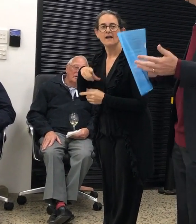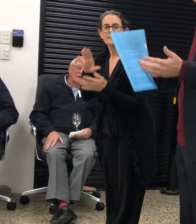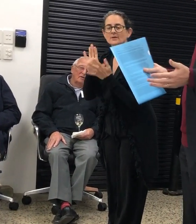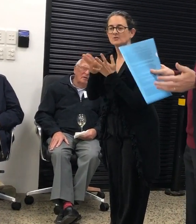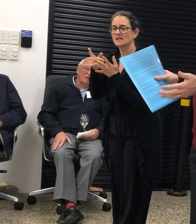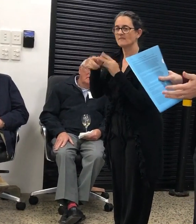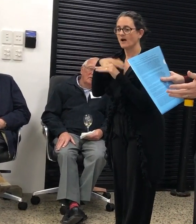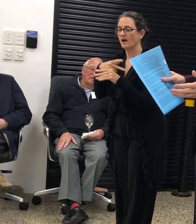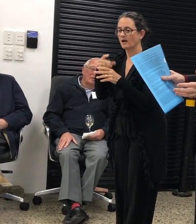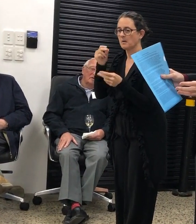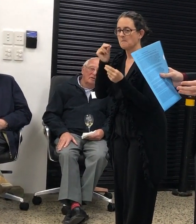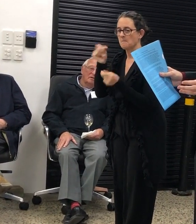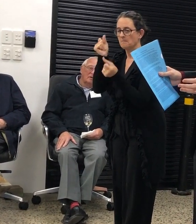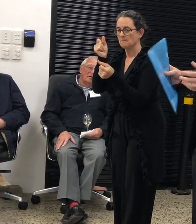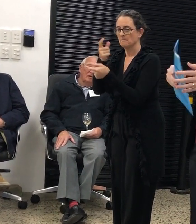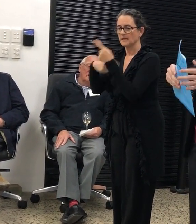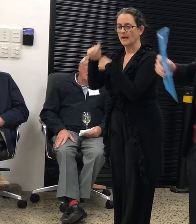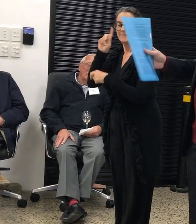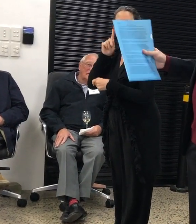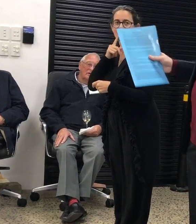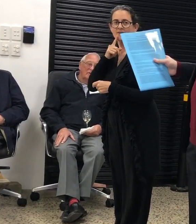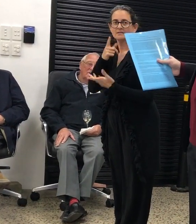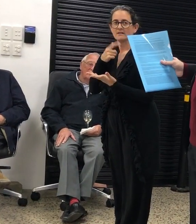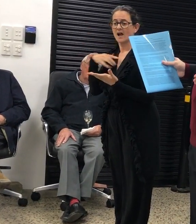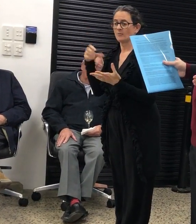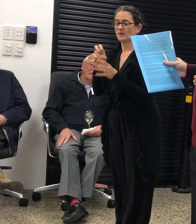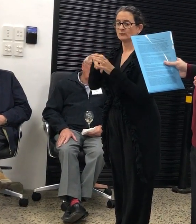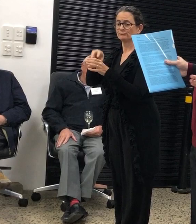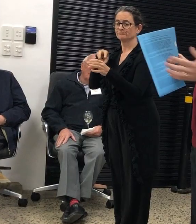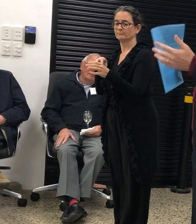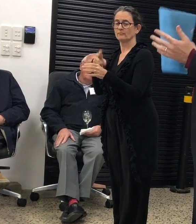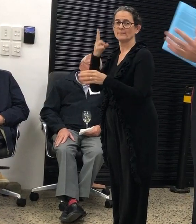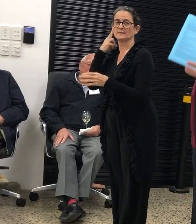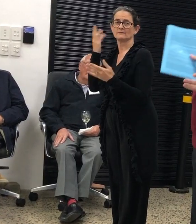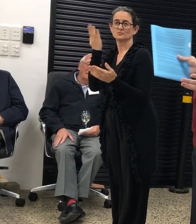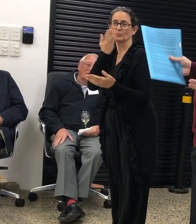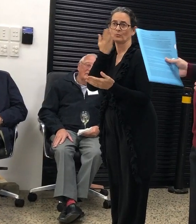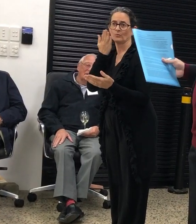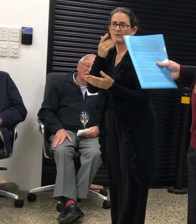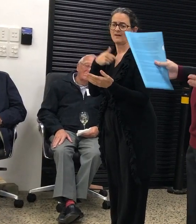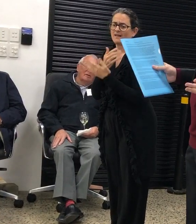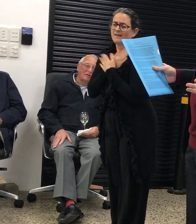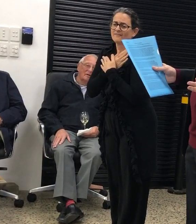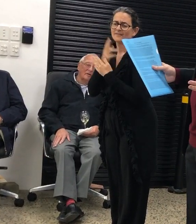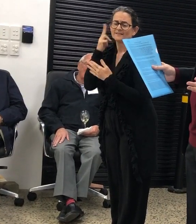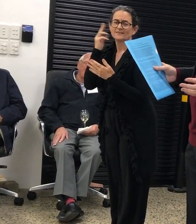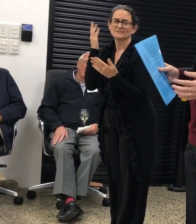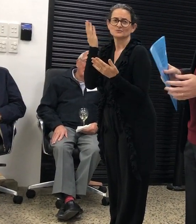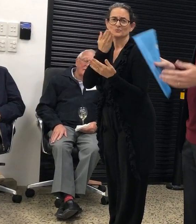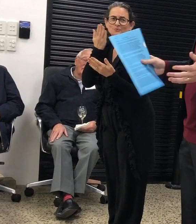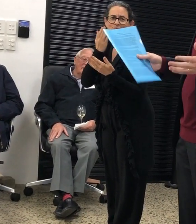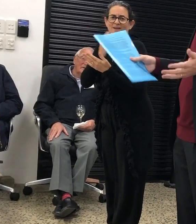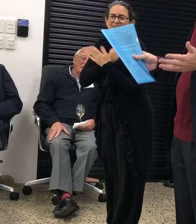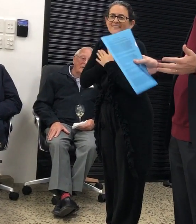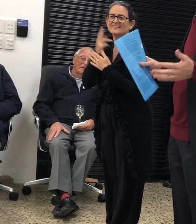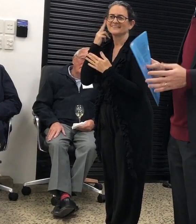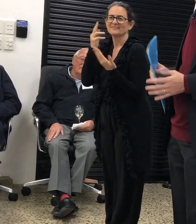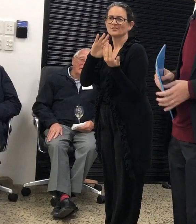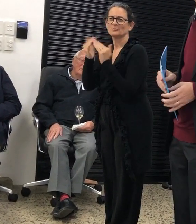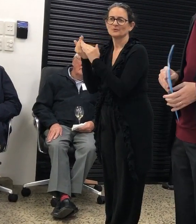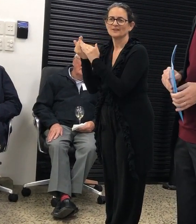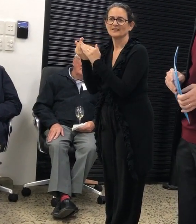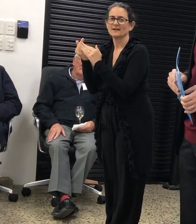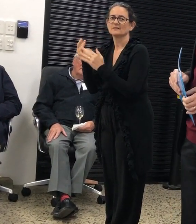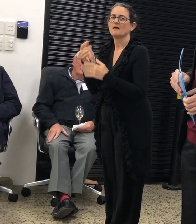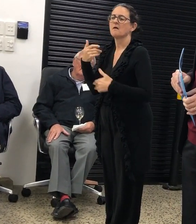I suddenly became hearing, I'd have to leave this school. And this is everything to me, this community. And so from that I learned a